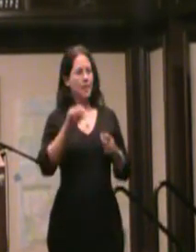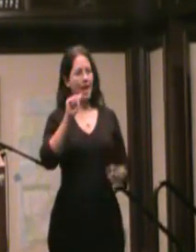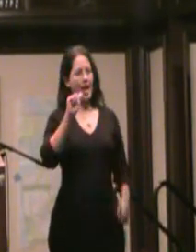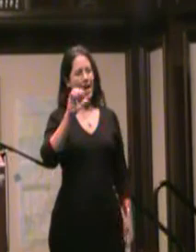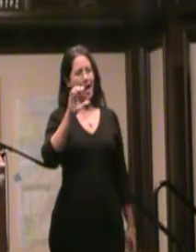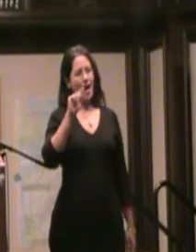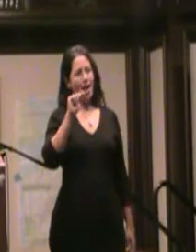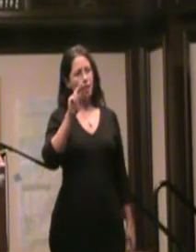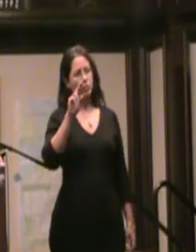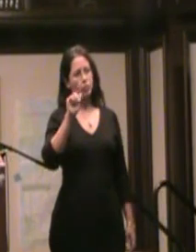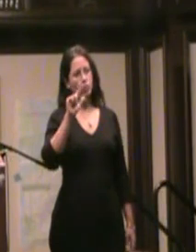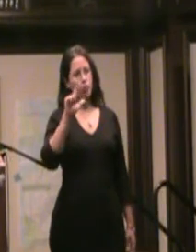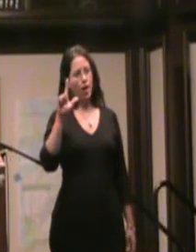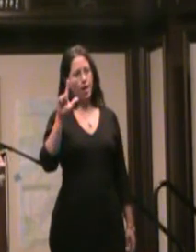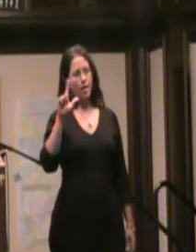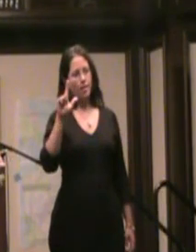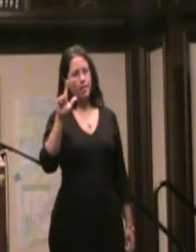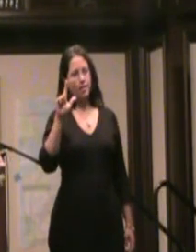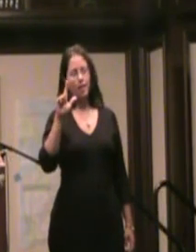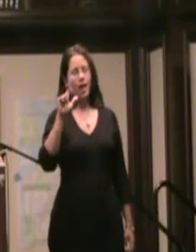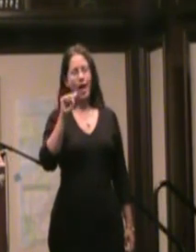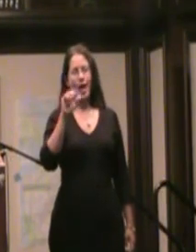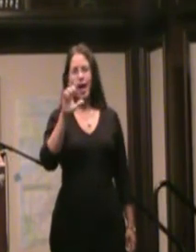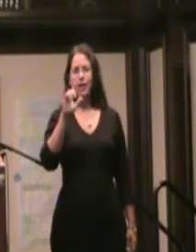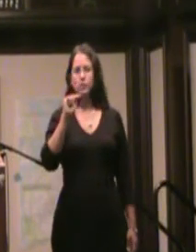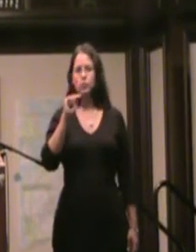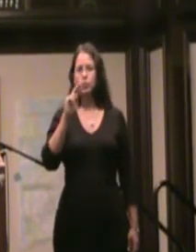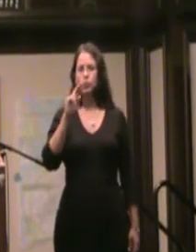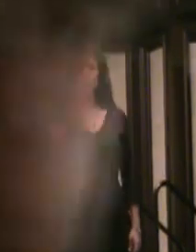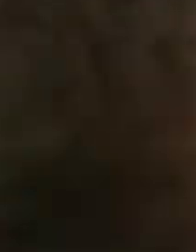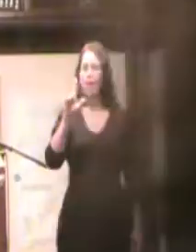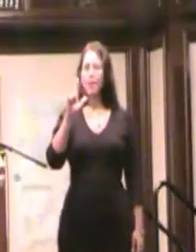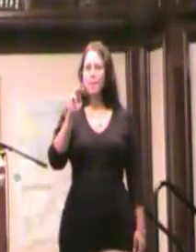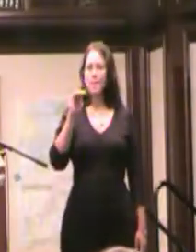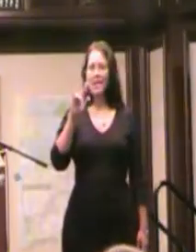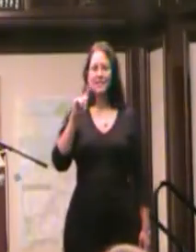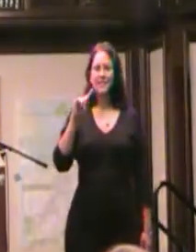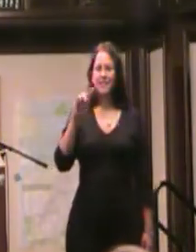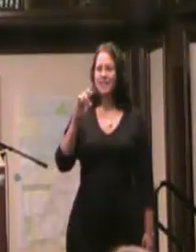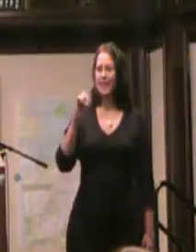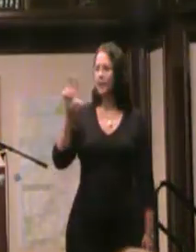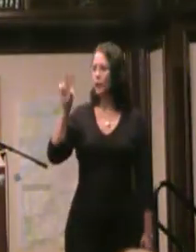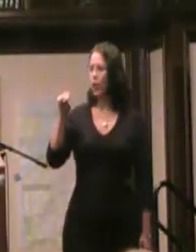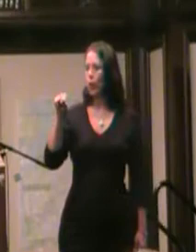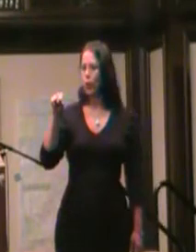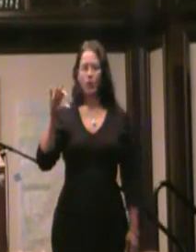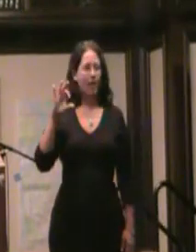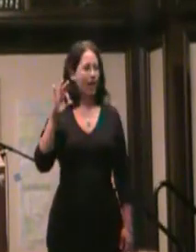Actualmente, which is letter F, no.